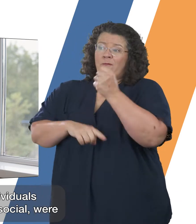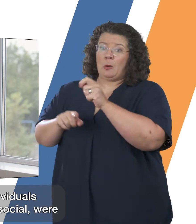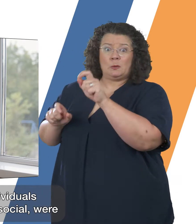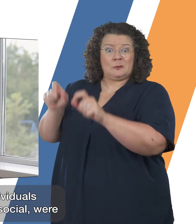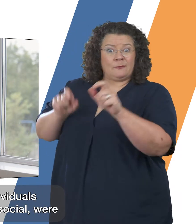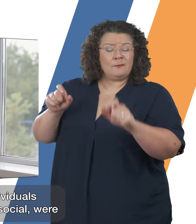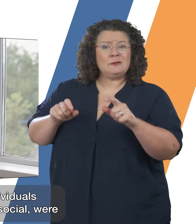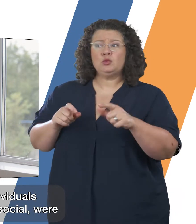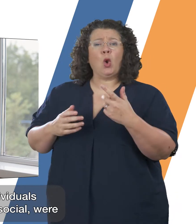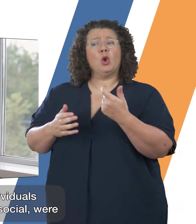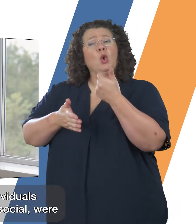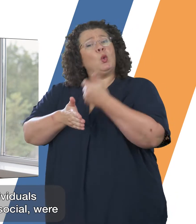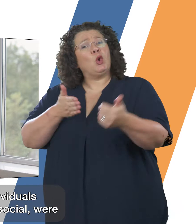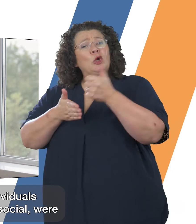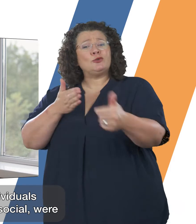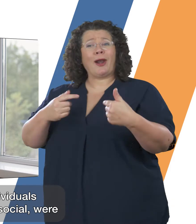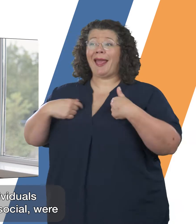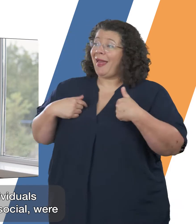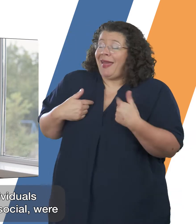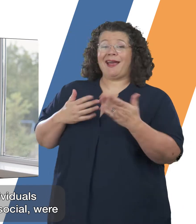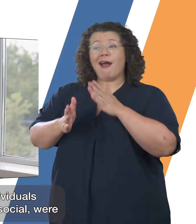were highly social were